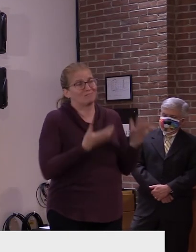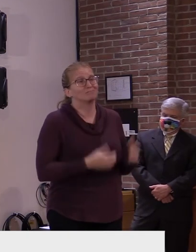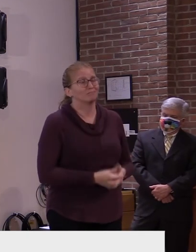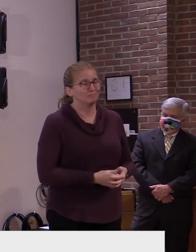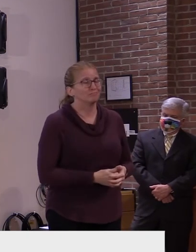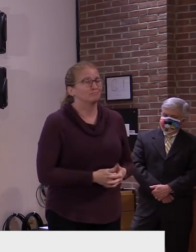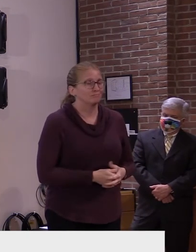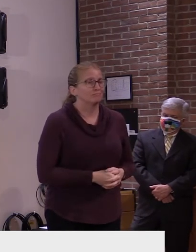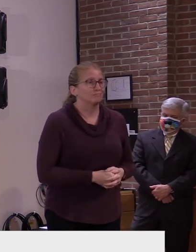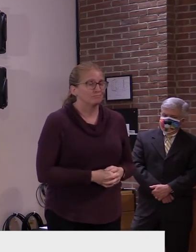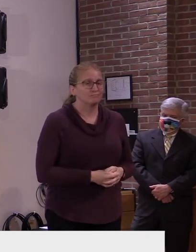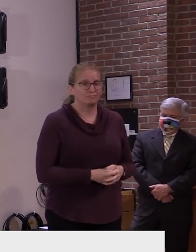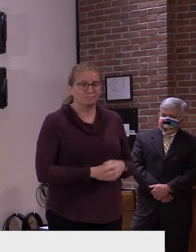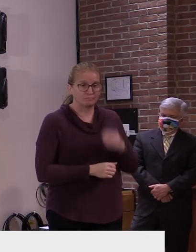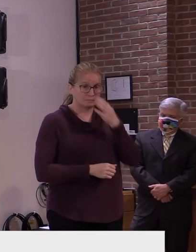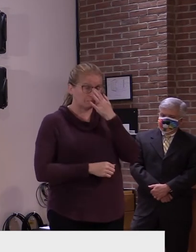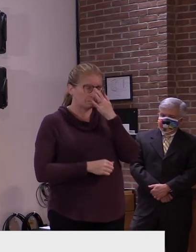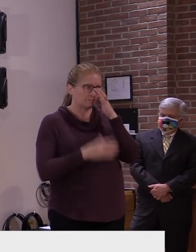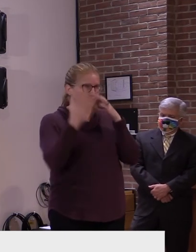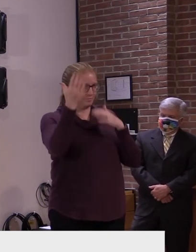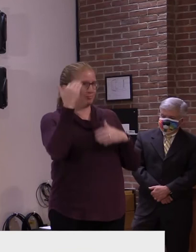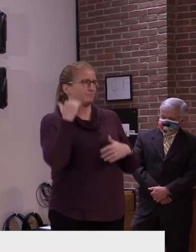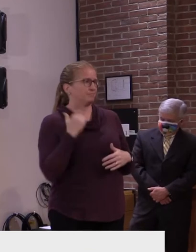all right tim mcquiston business